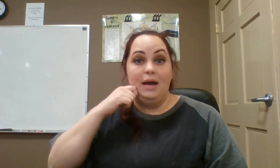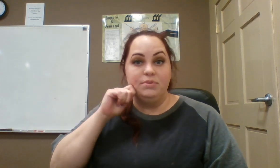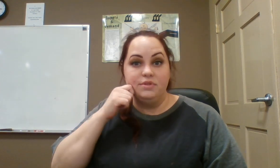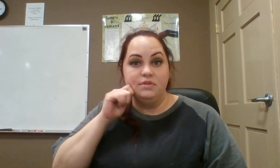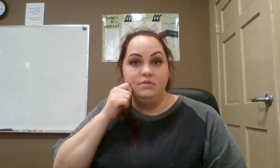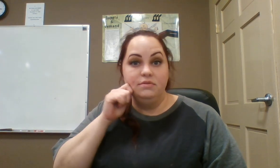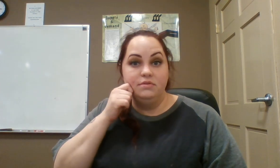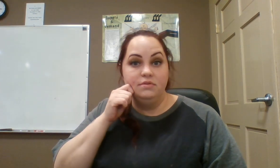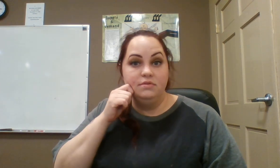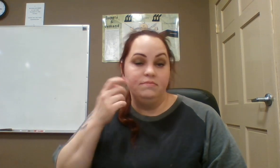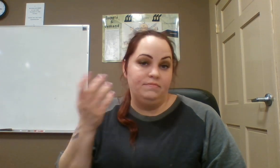apples.